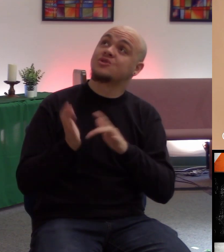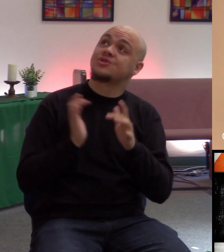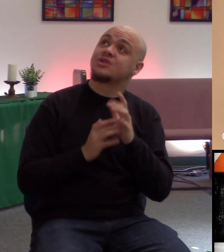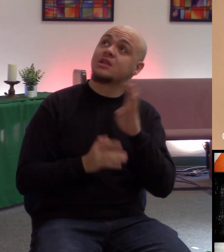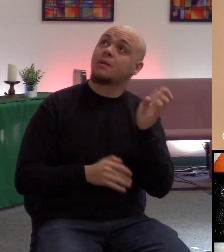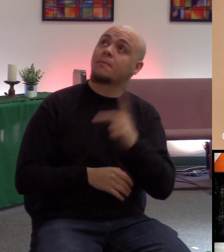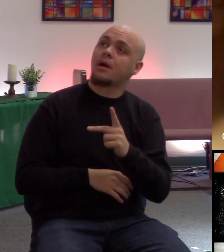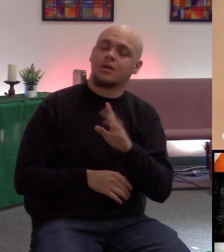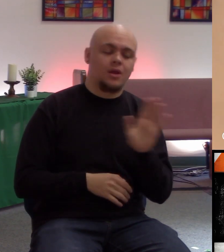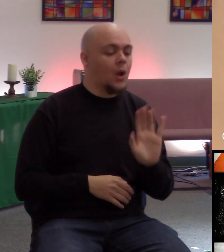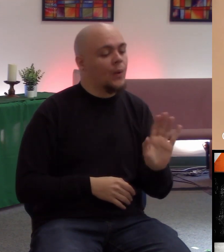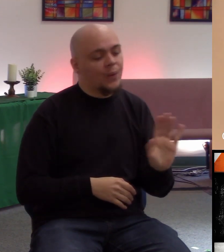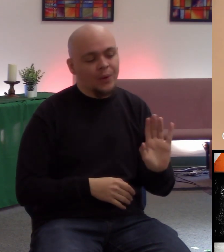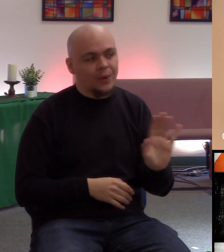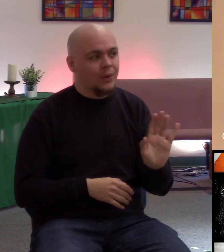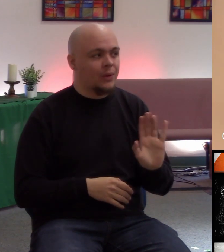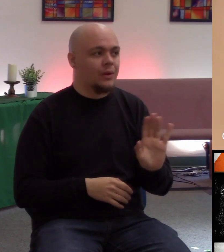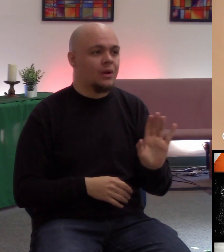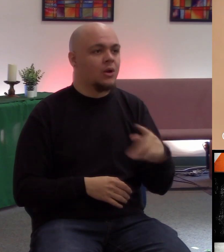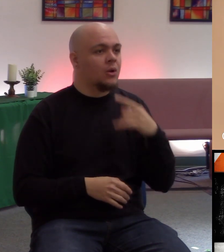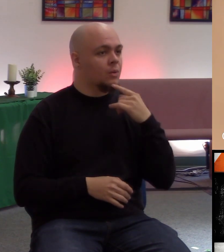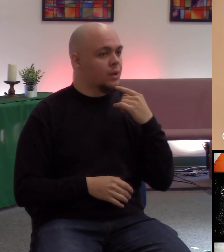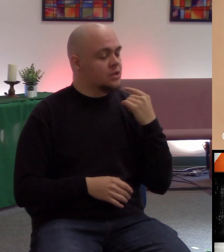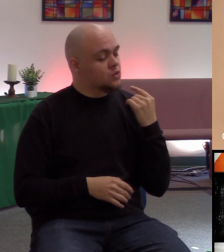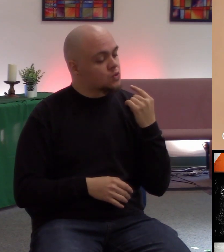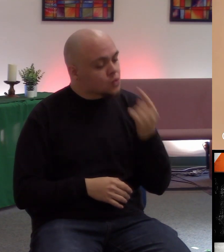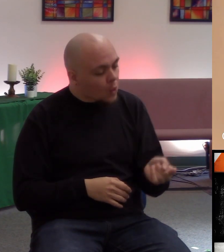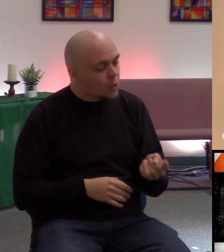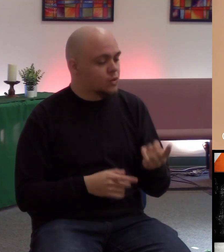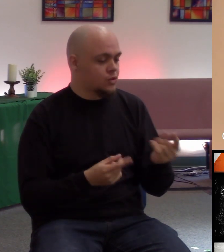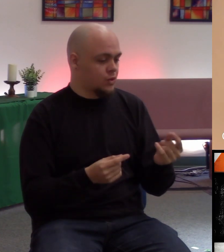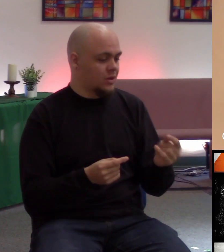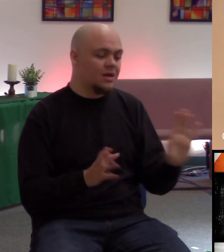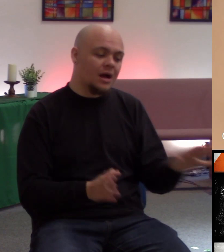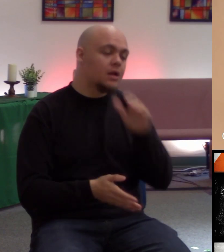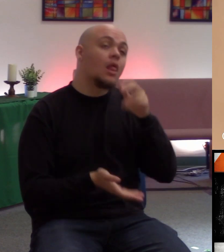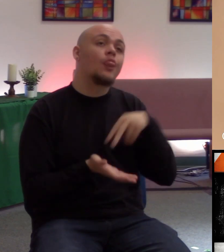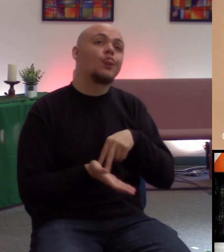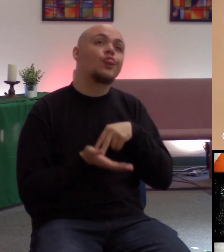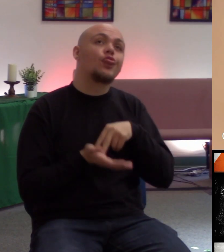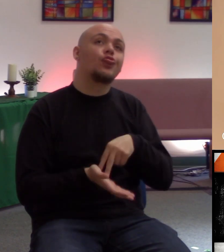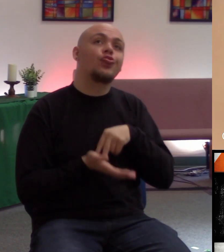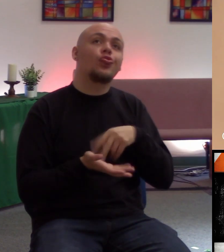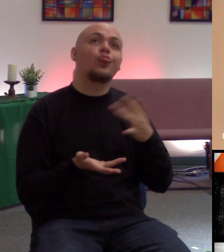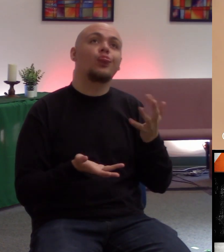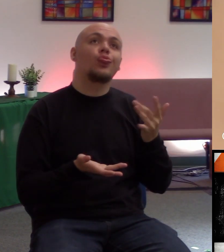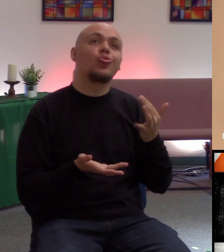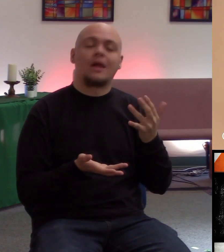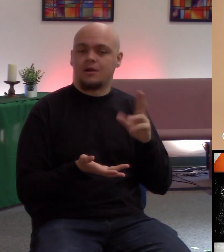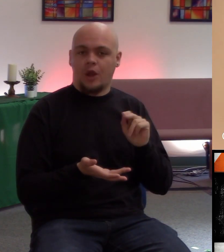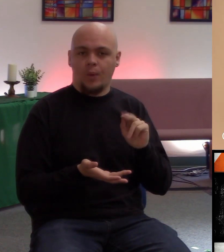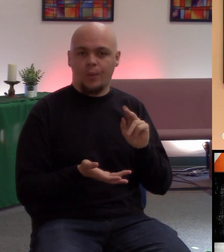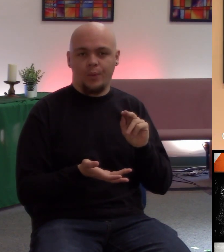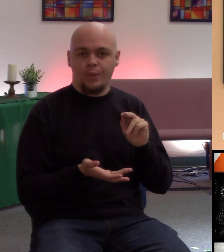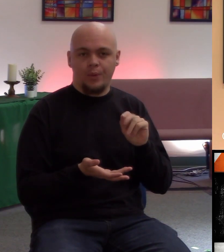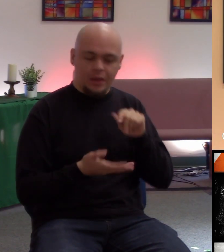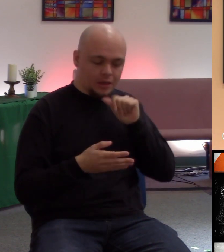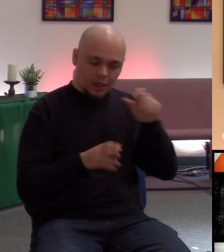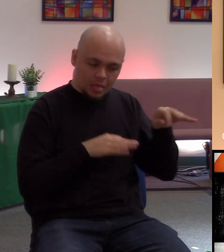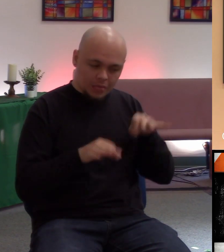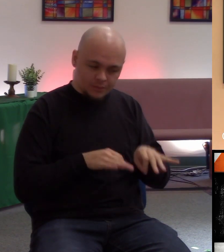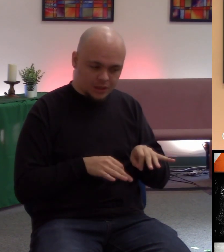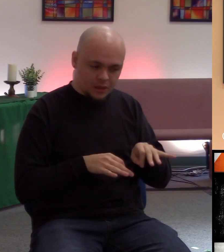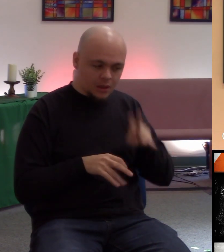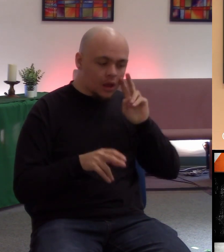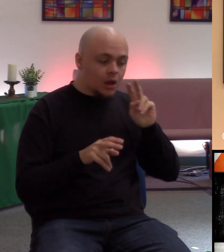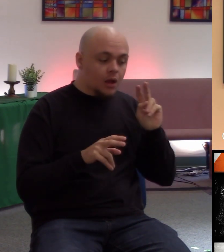back. And it's like, no. He already told you what he wants you to do. He didn't tell you to stand here and wait. He didn't tell you to stand here